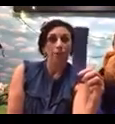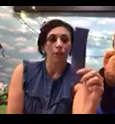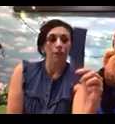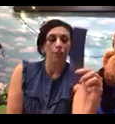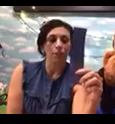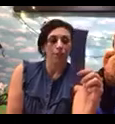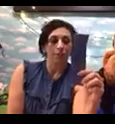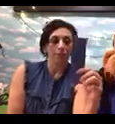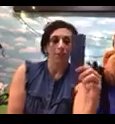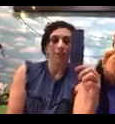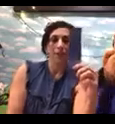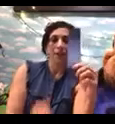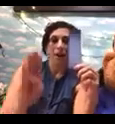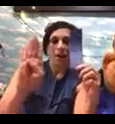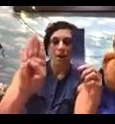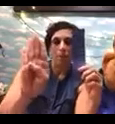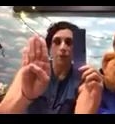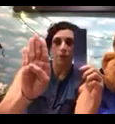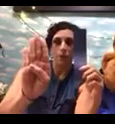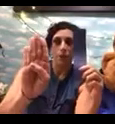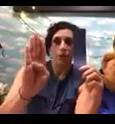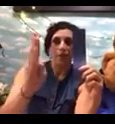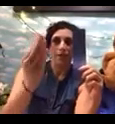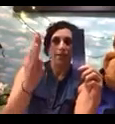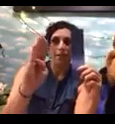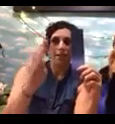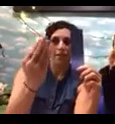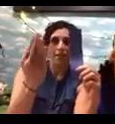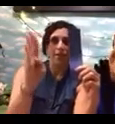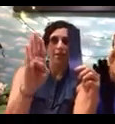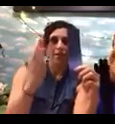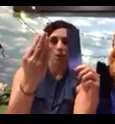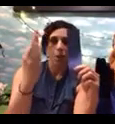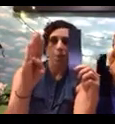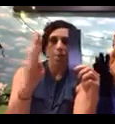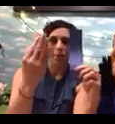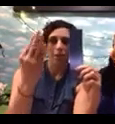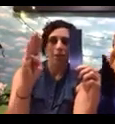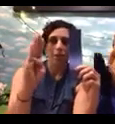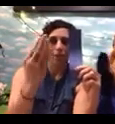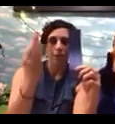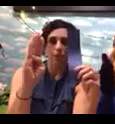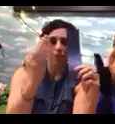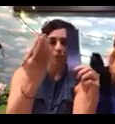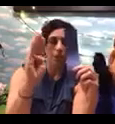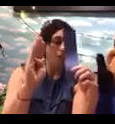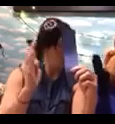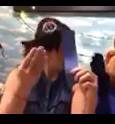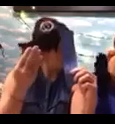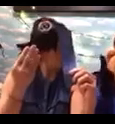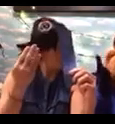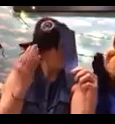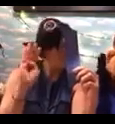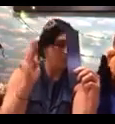blue. Oh. And blue is like this. Blue. Blue. Good trying though,